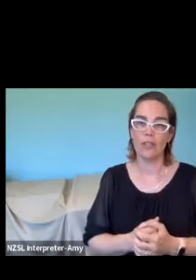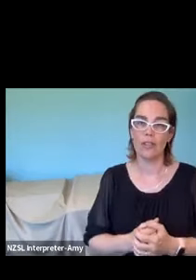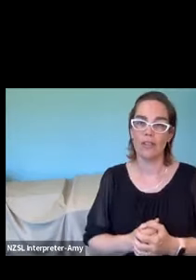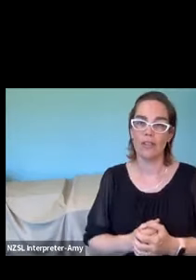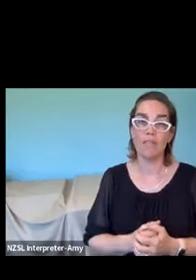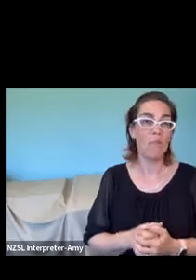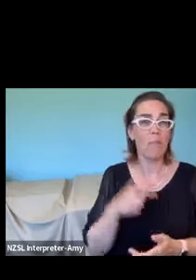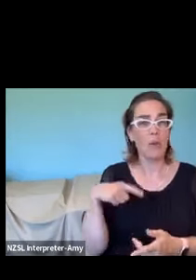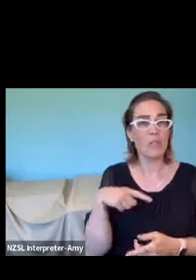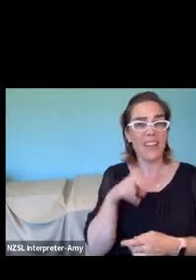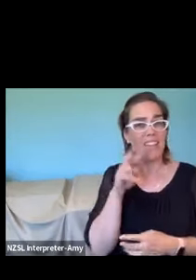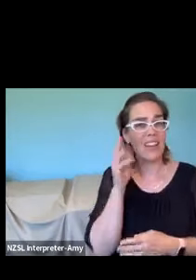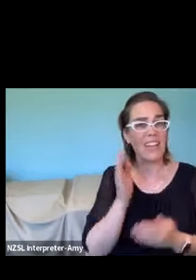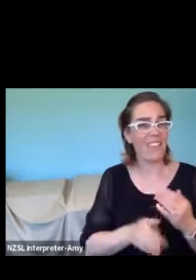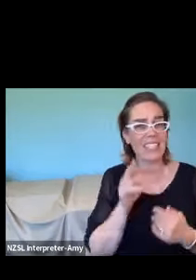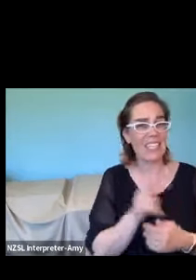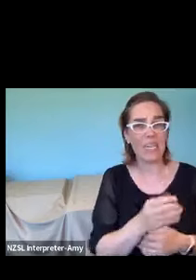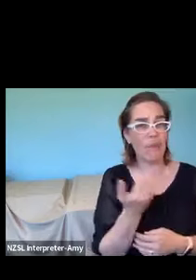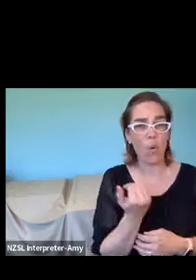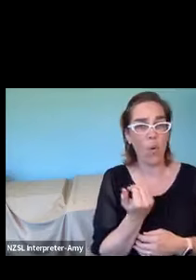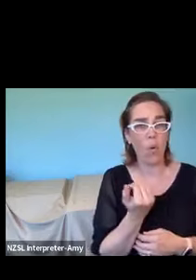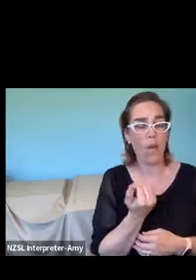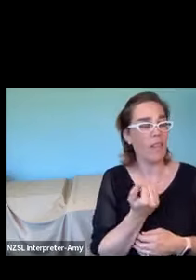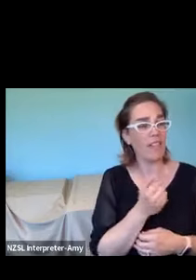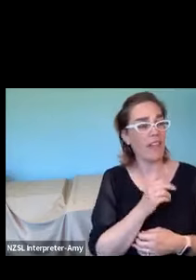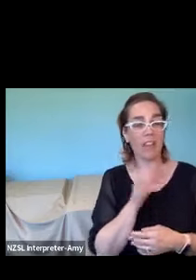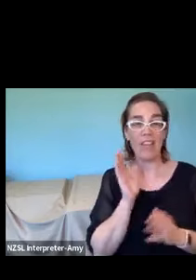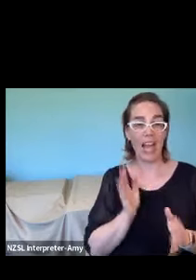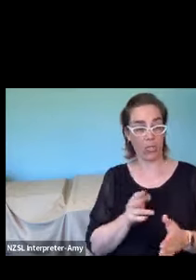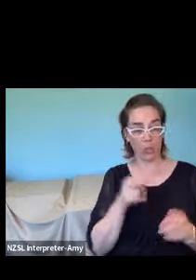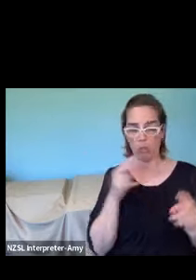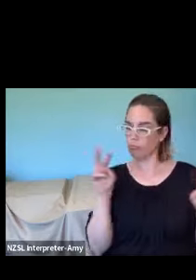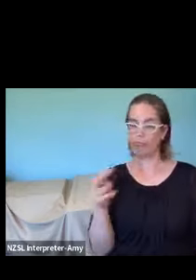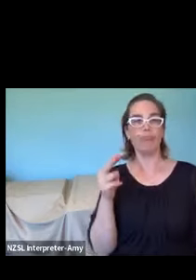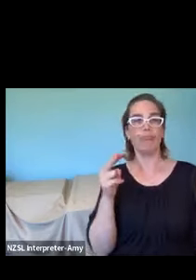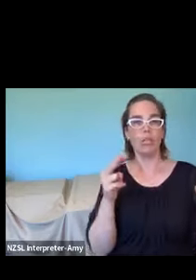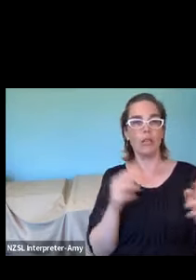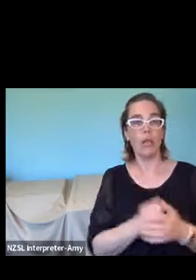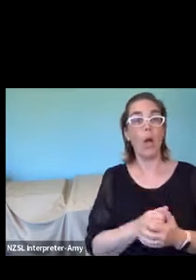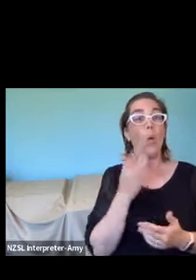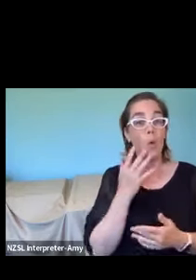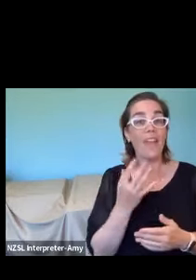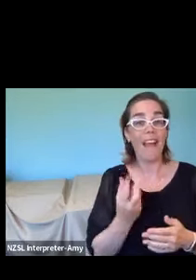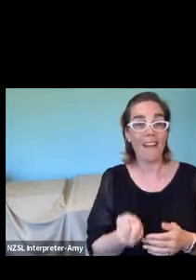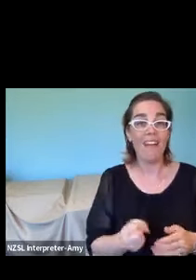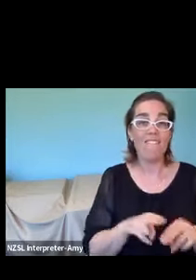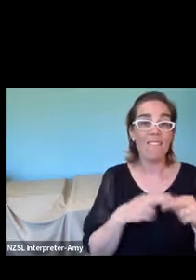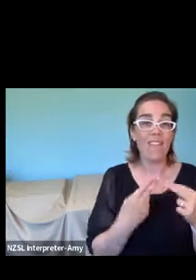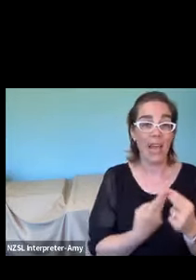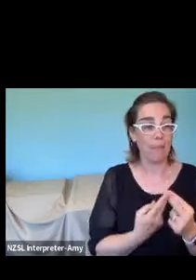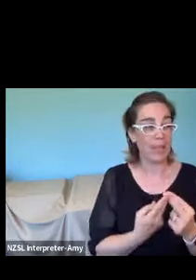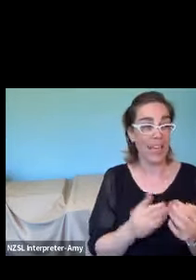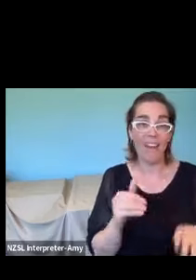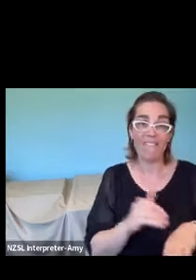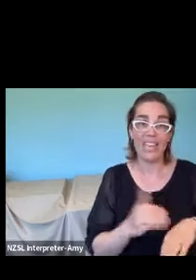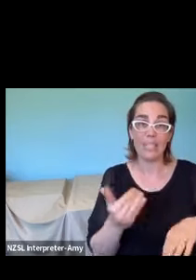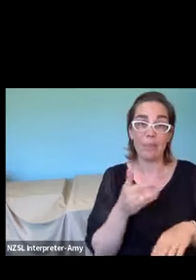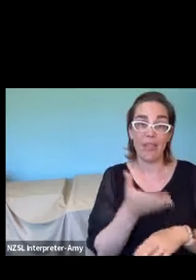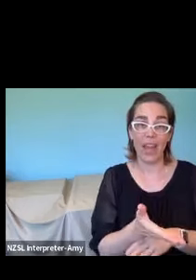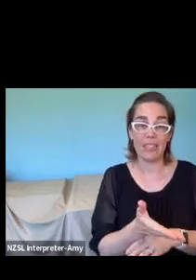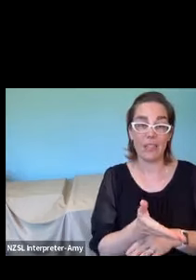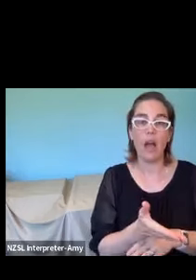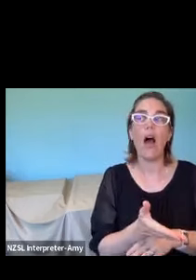to. We don't notice it. And then often when it's a family member and then suddenly you're confronted with how